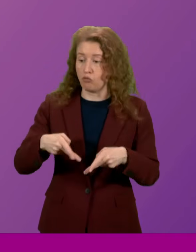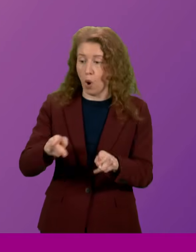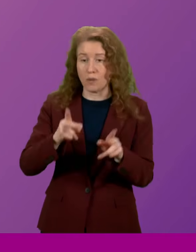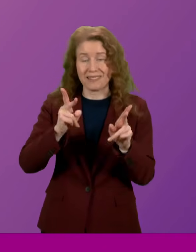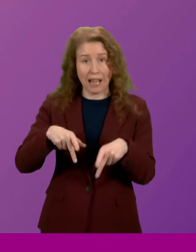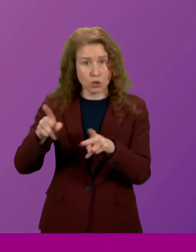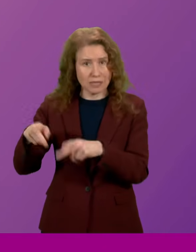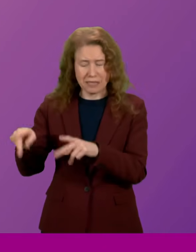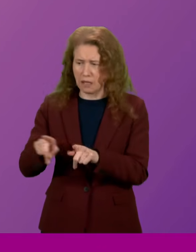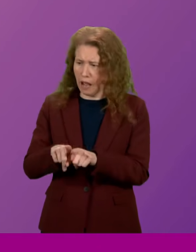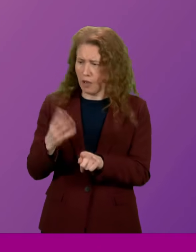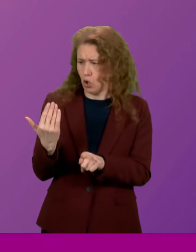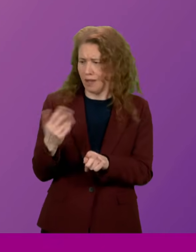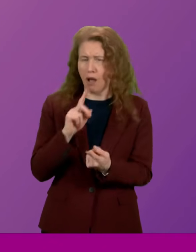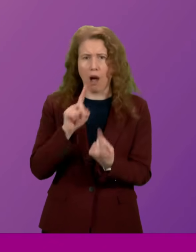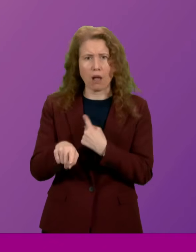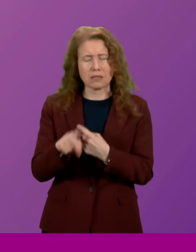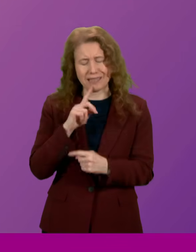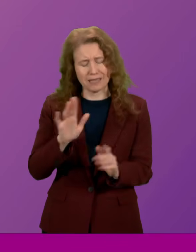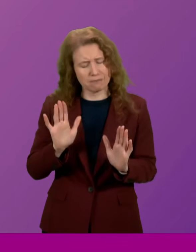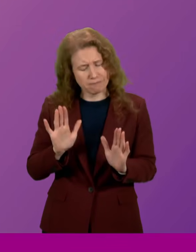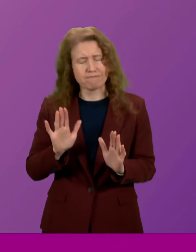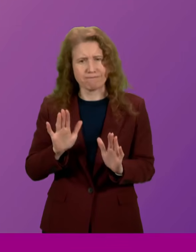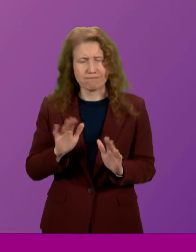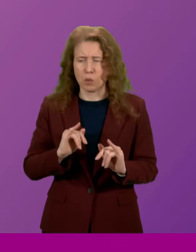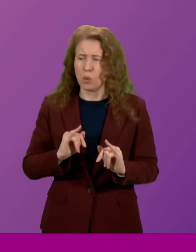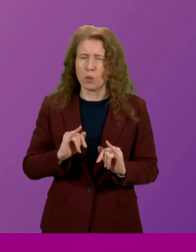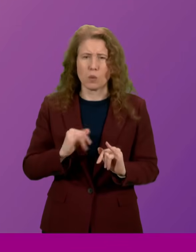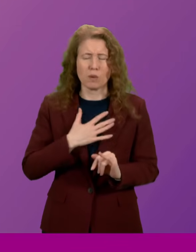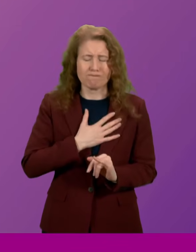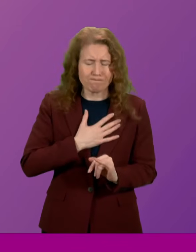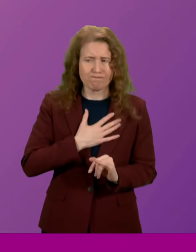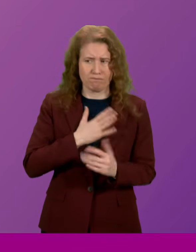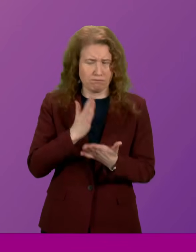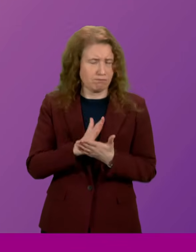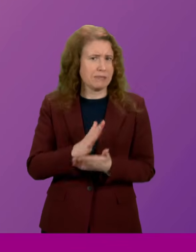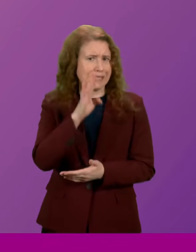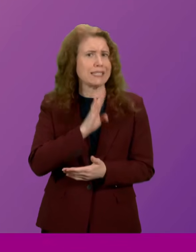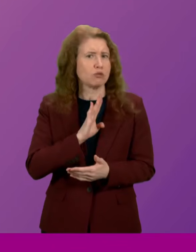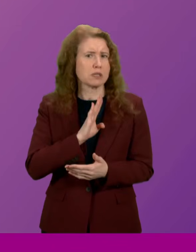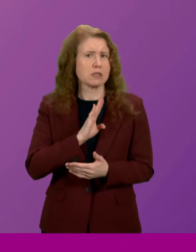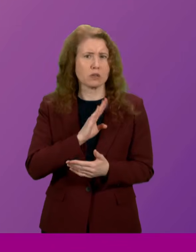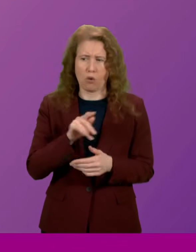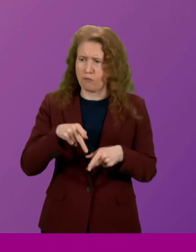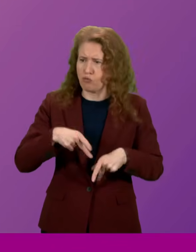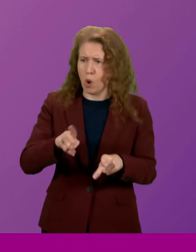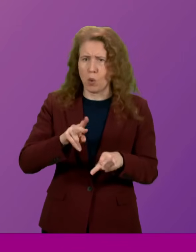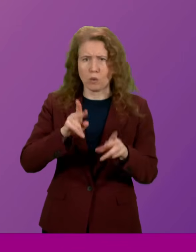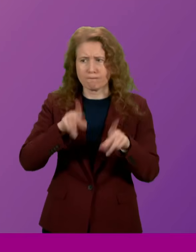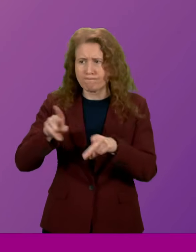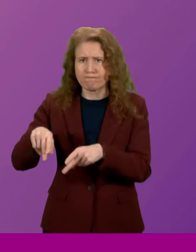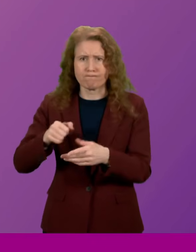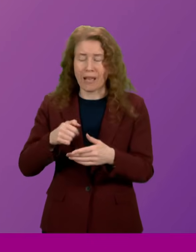casualties, in my initial answer, I acknowledged the significance and the seriousness of road casualties, and the data